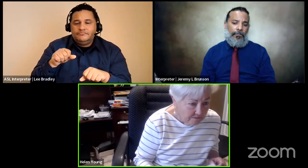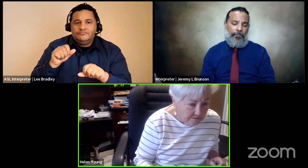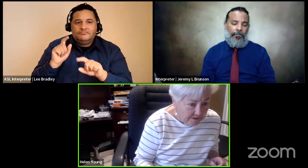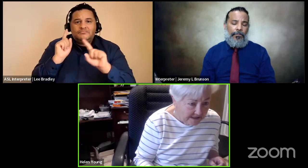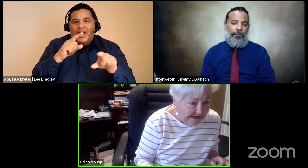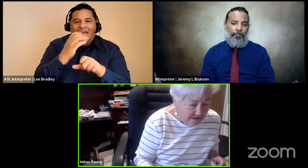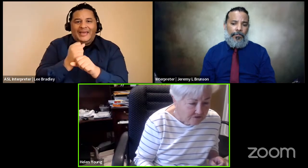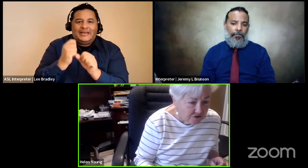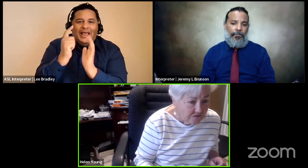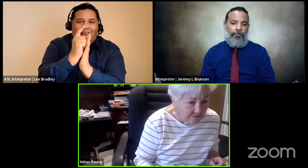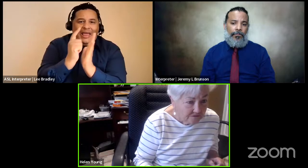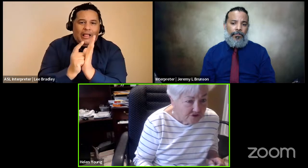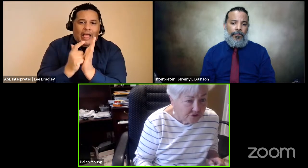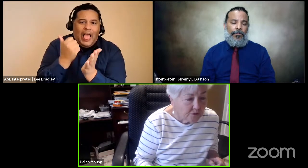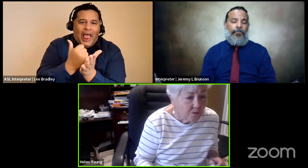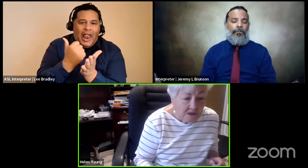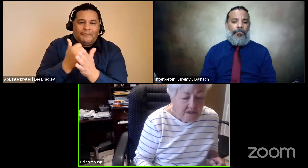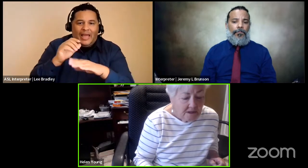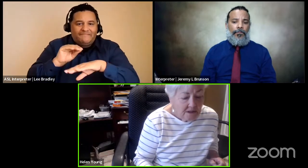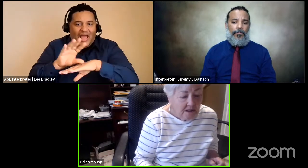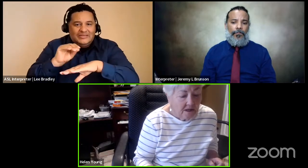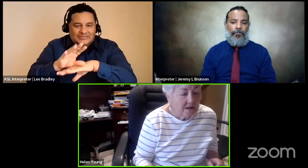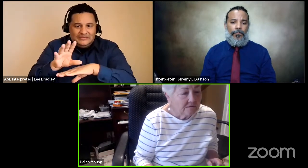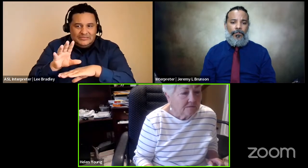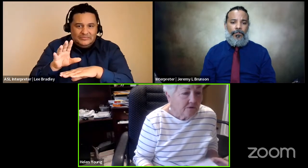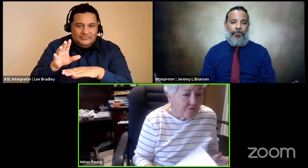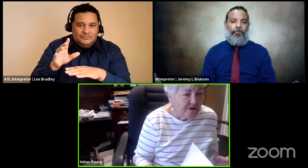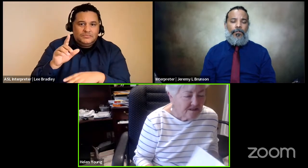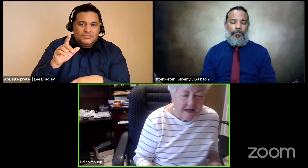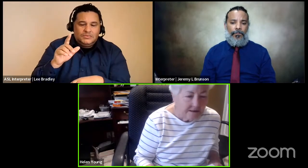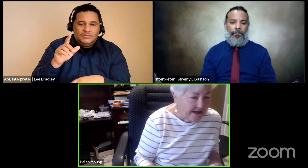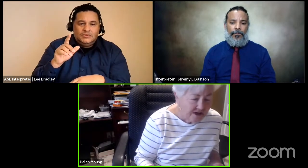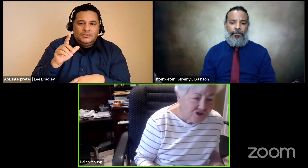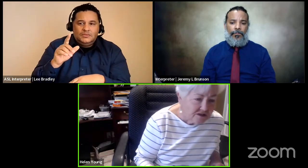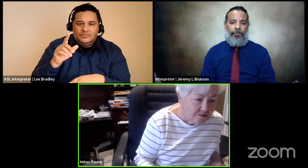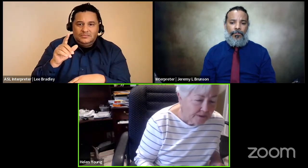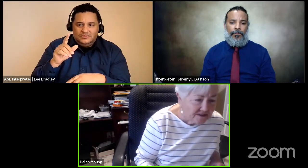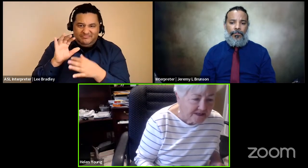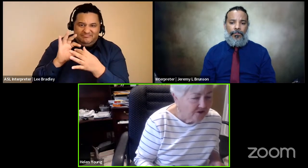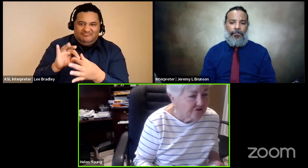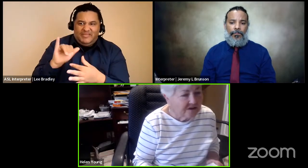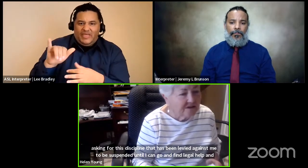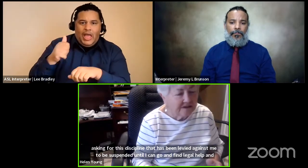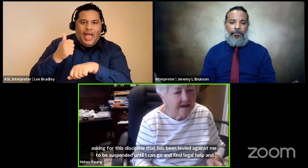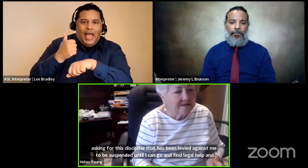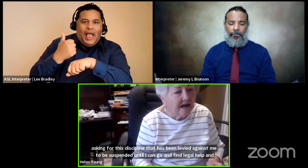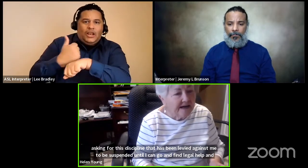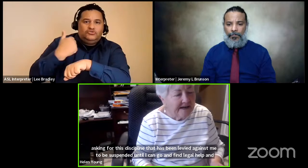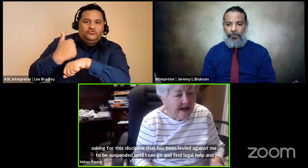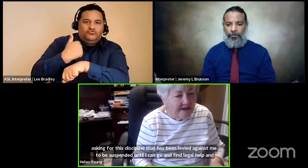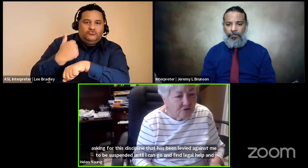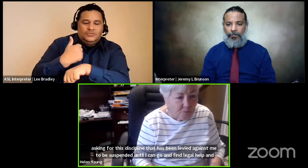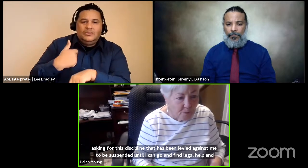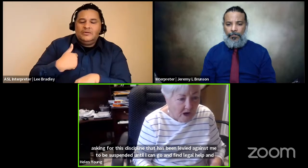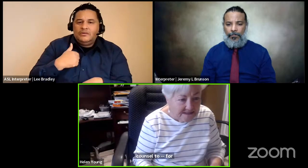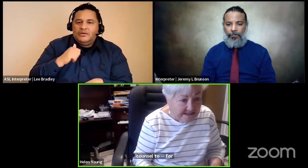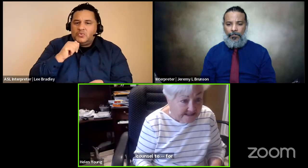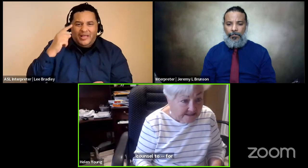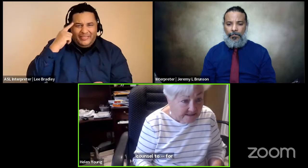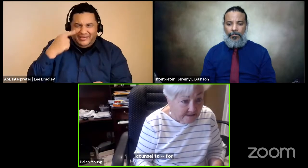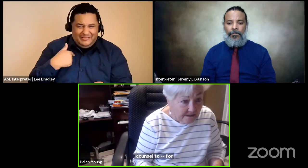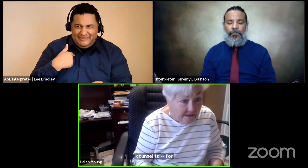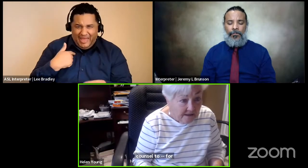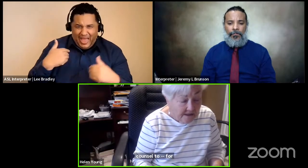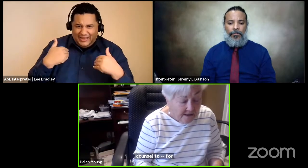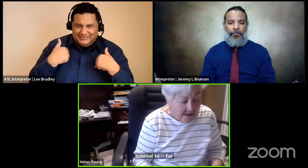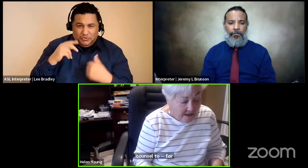help and counsel to for these allegations, because I don't think that I had due process.